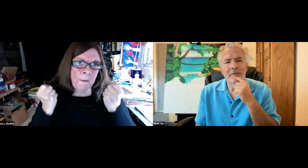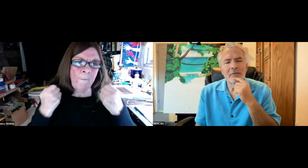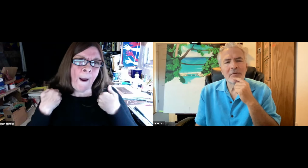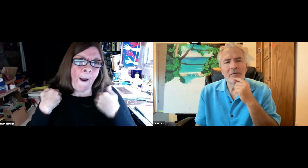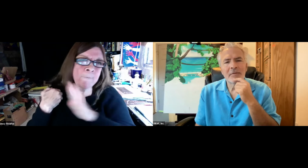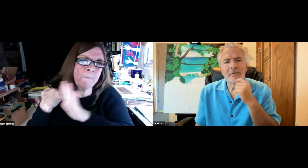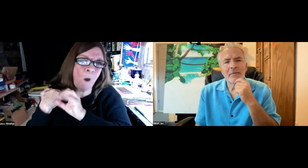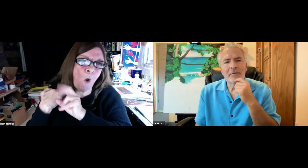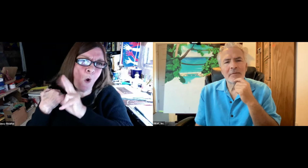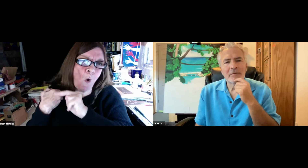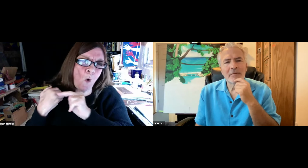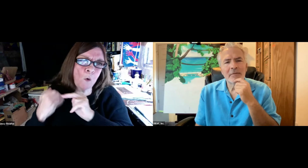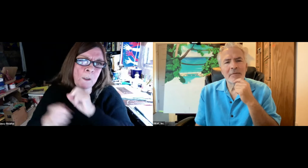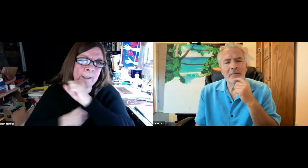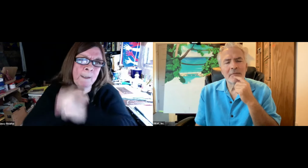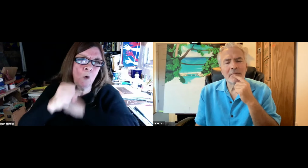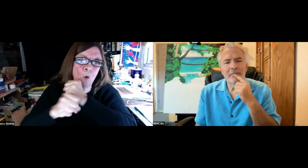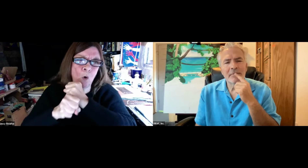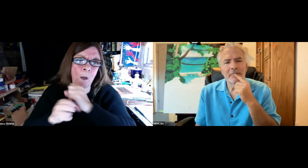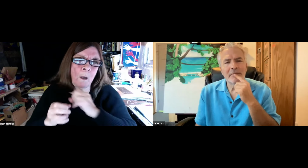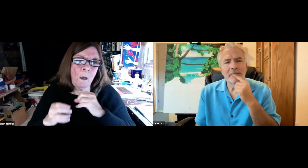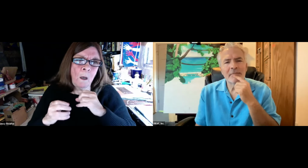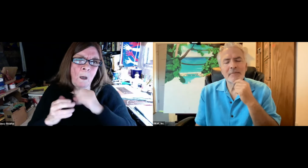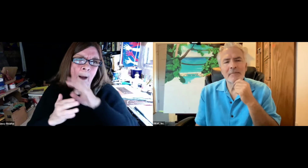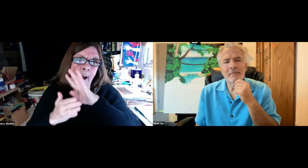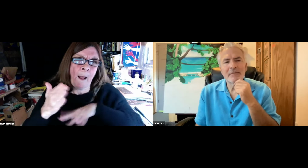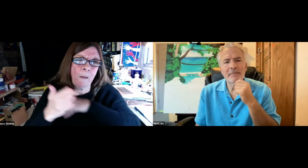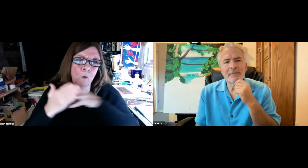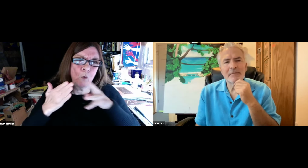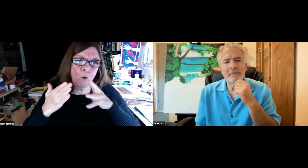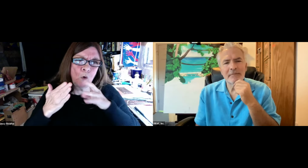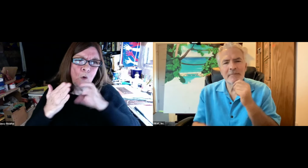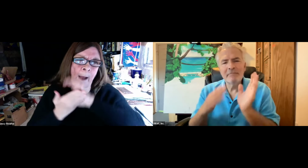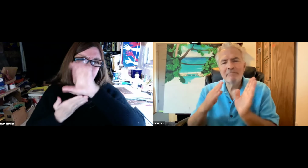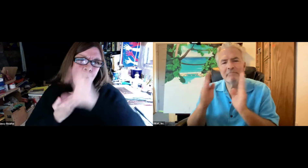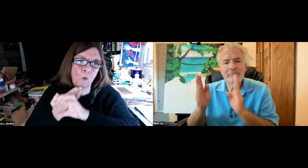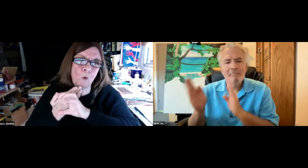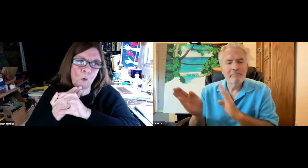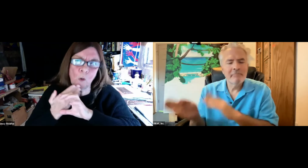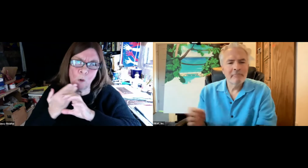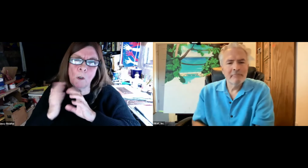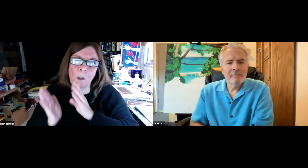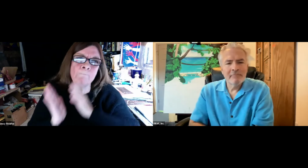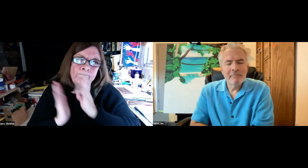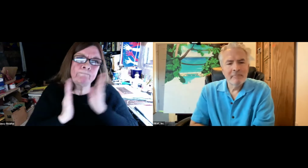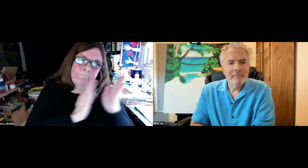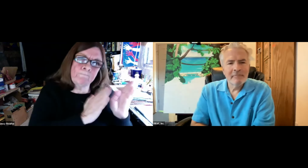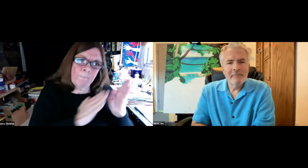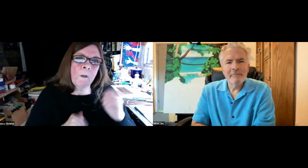is a lot of ceremonies that take place. And there is a different count and a different calendar